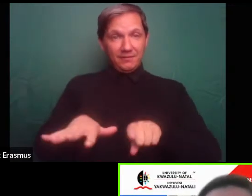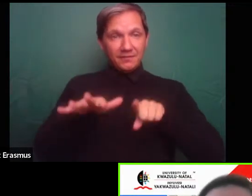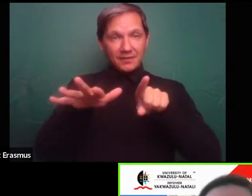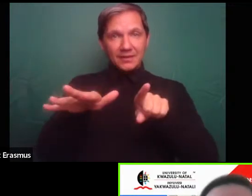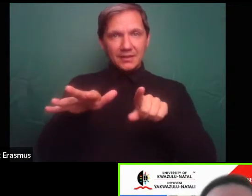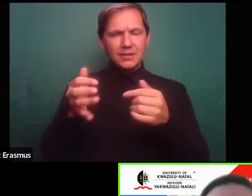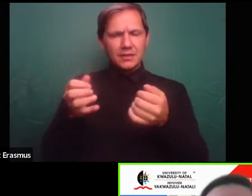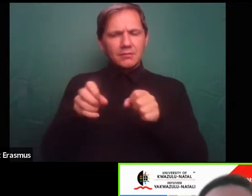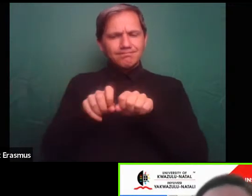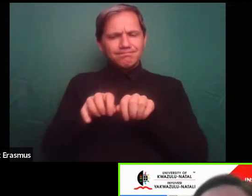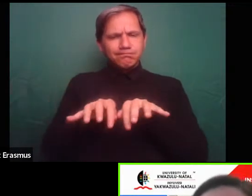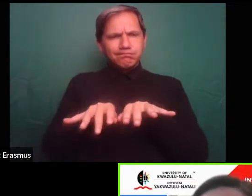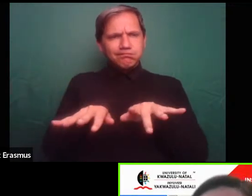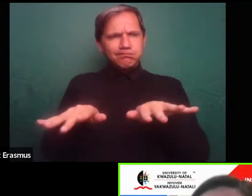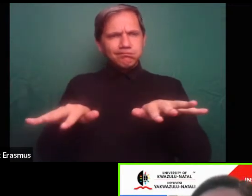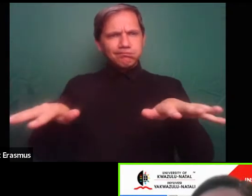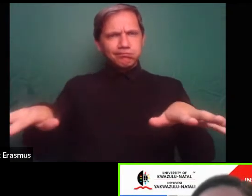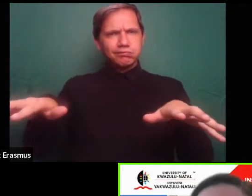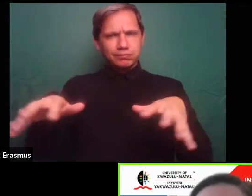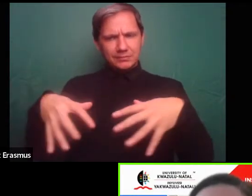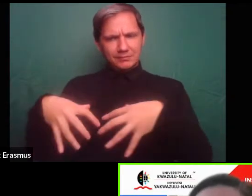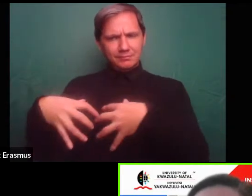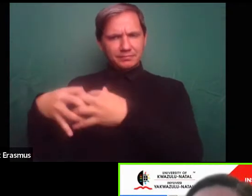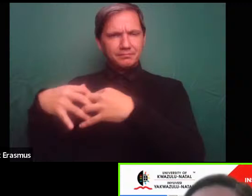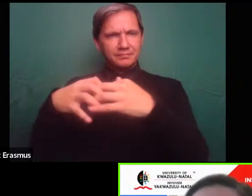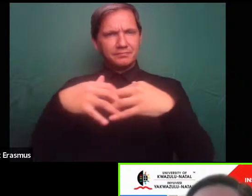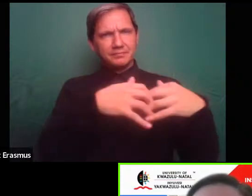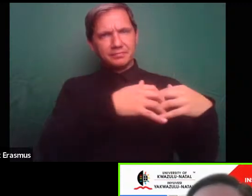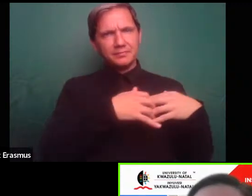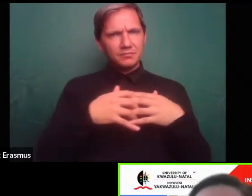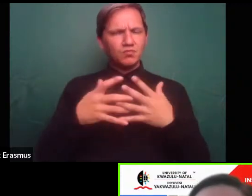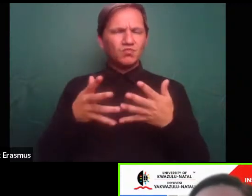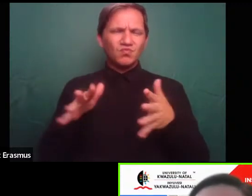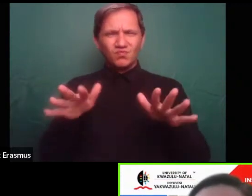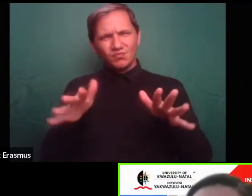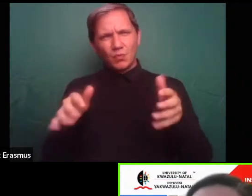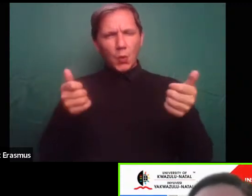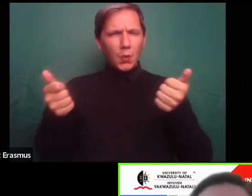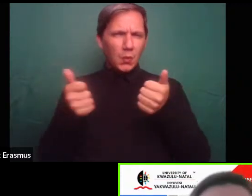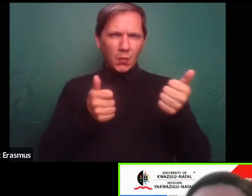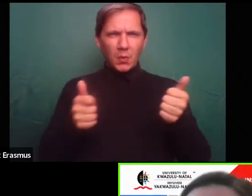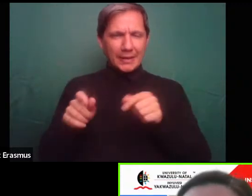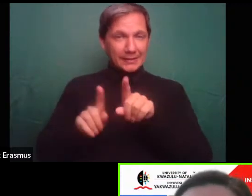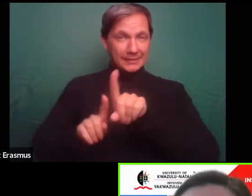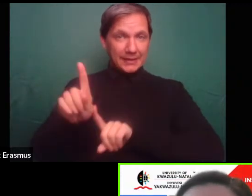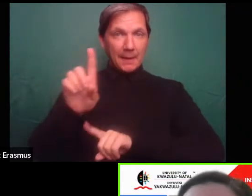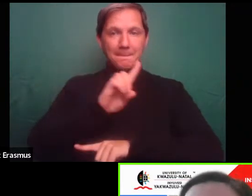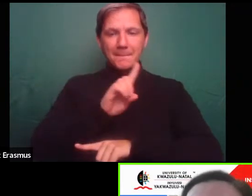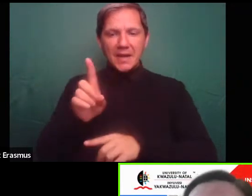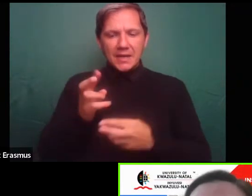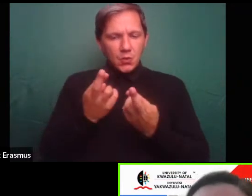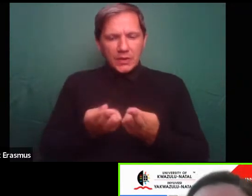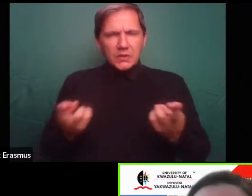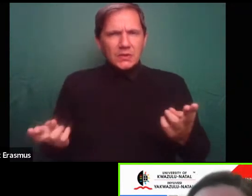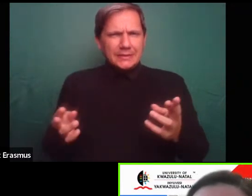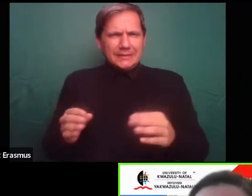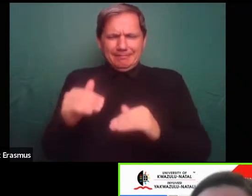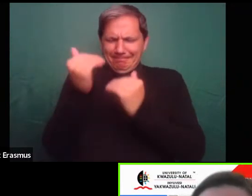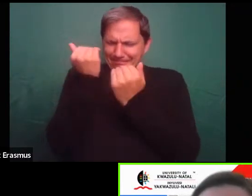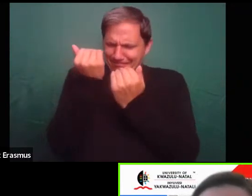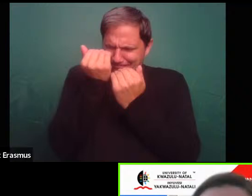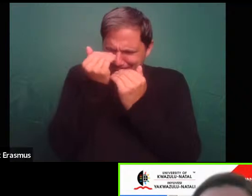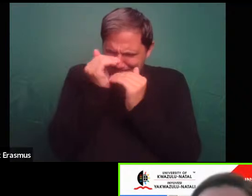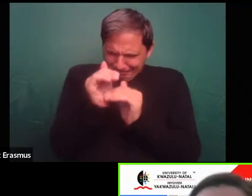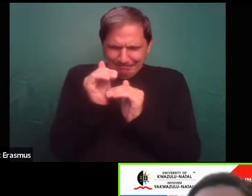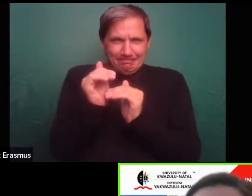relatively successfully, but without the kind of resources that you find for English and Afrikaans, or even the other